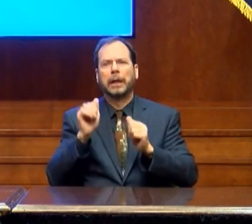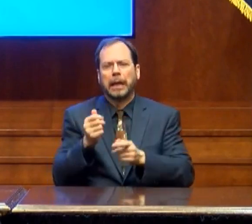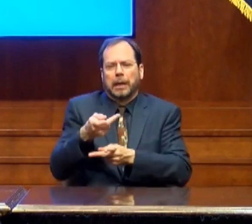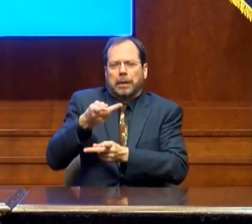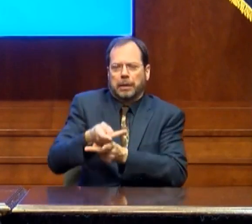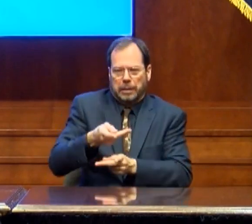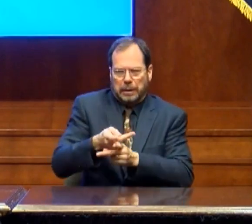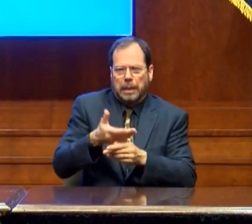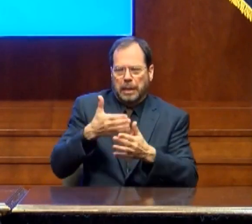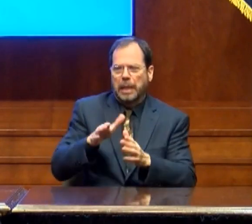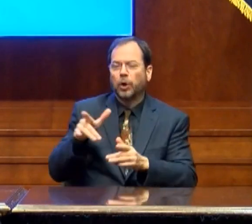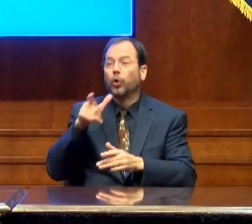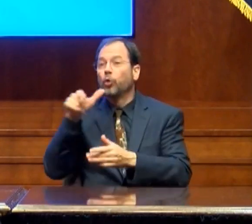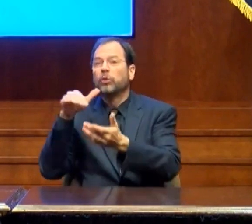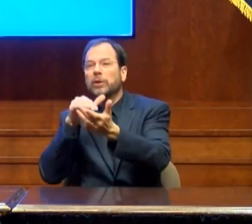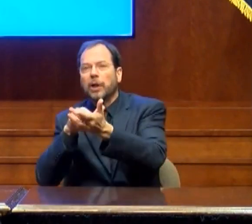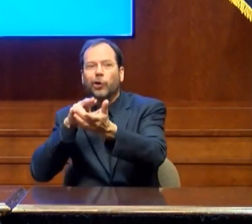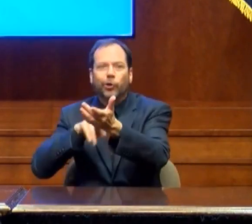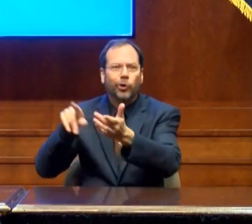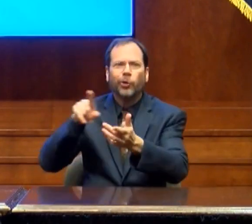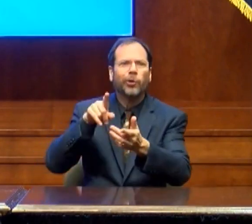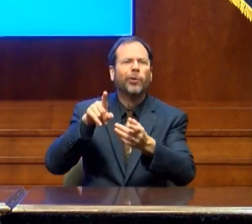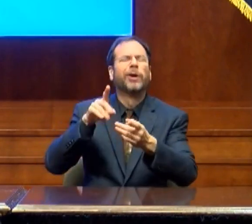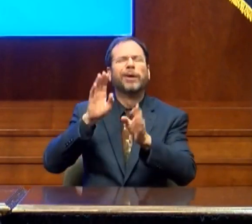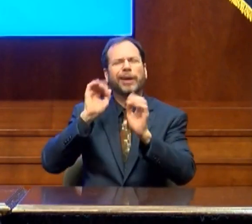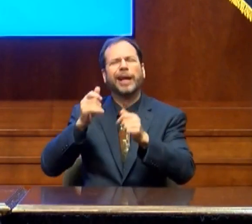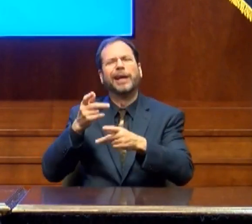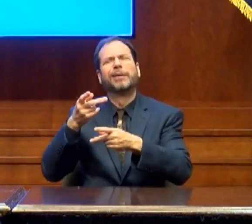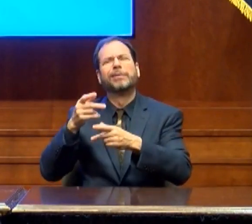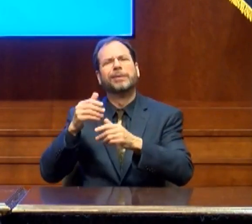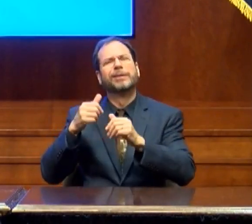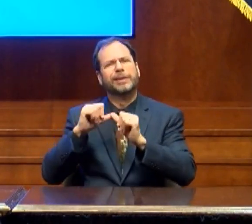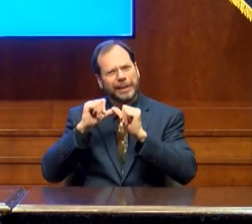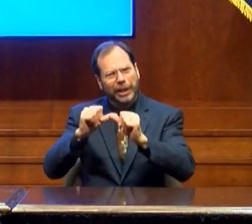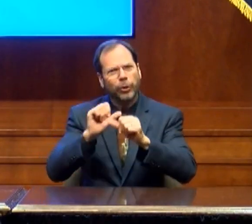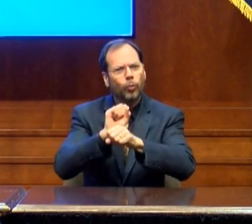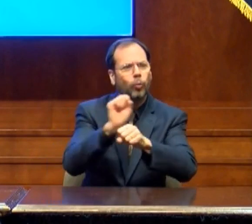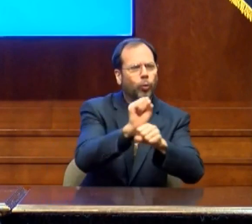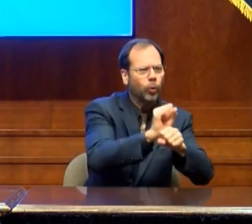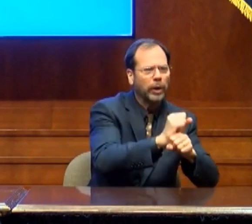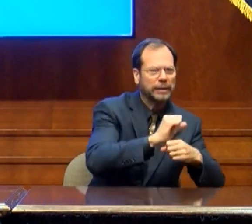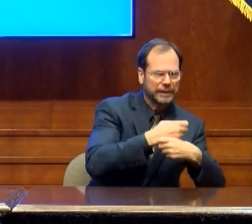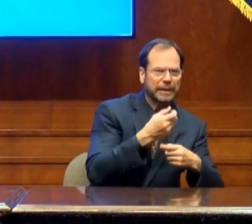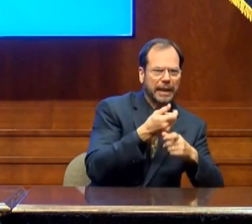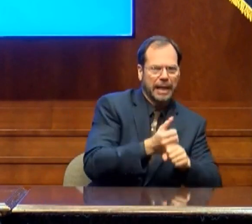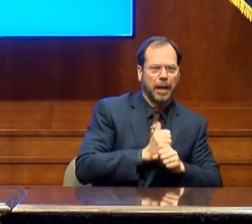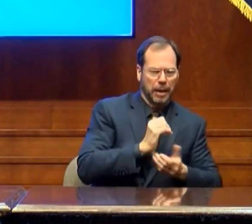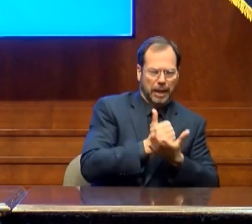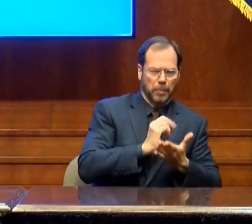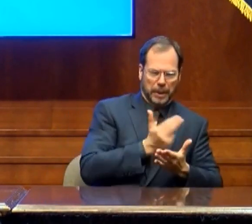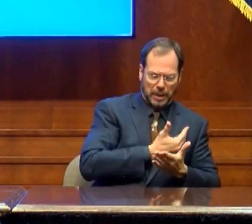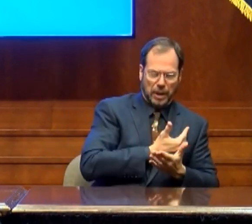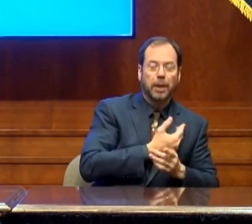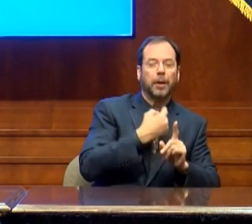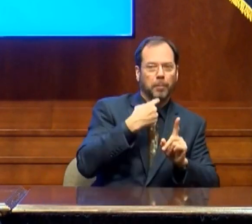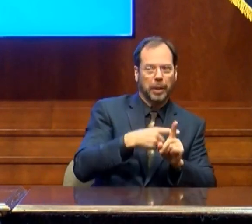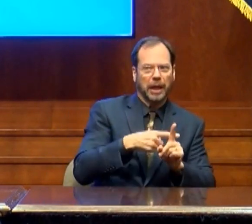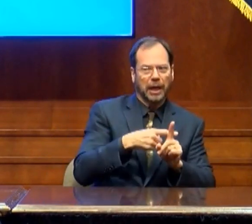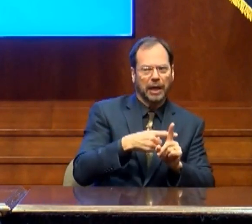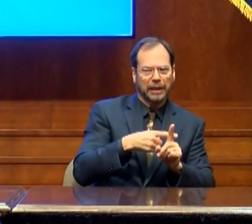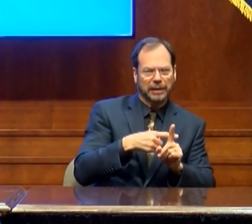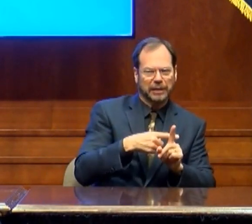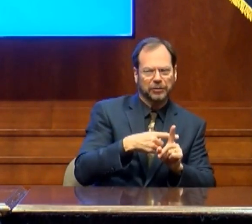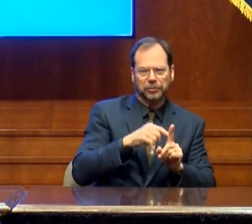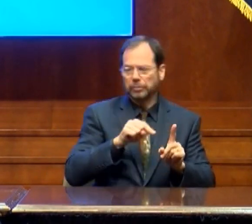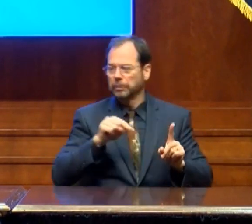care capabilities, and it allows these essential workers to be able to focus on keeping us safe while also providing the critical